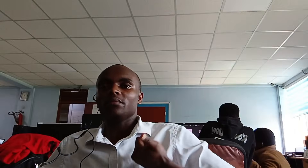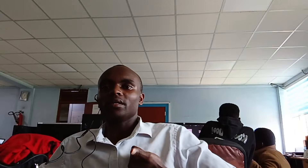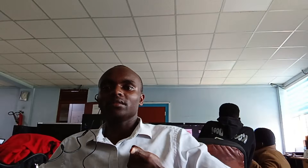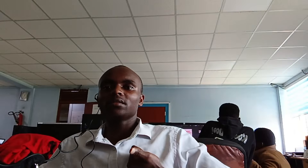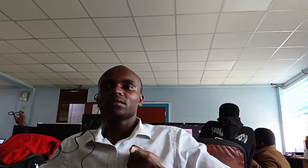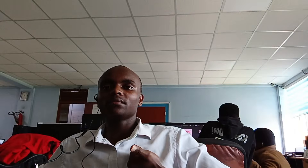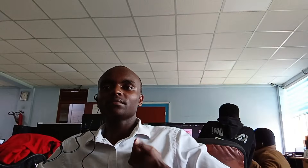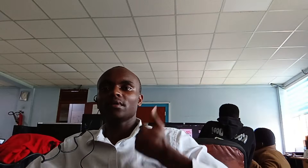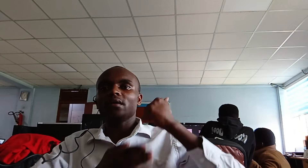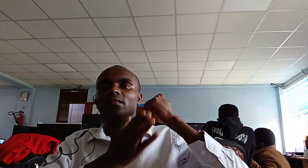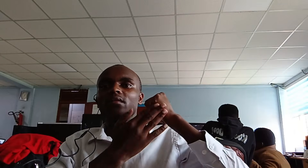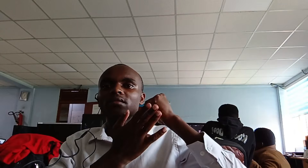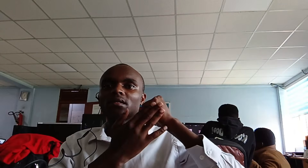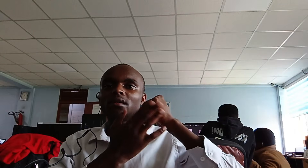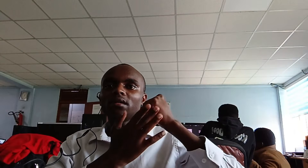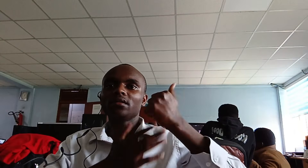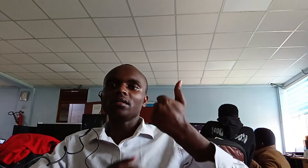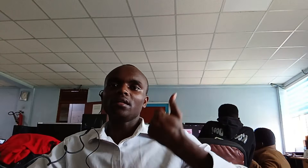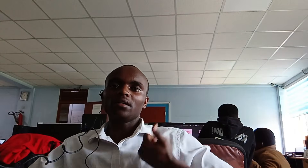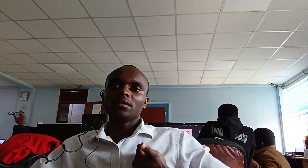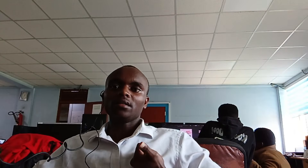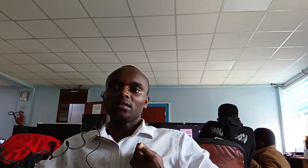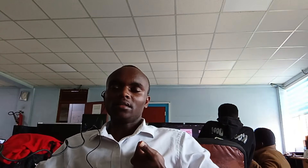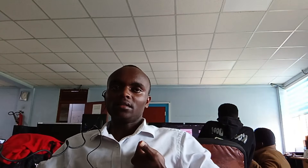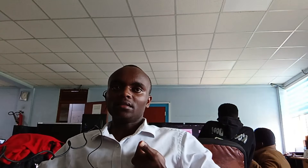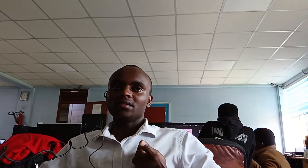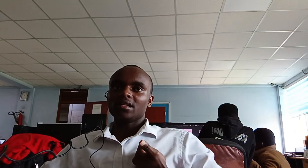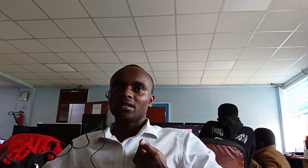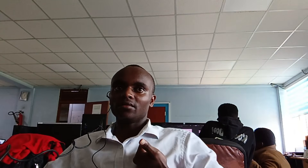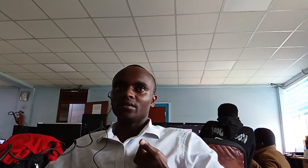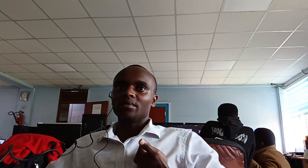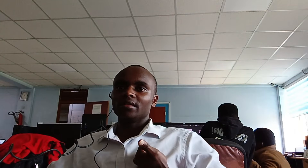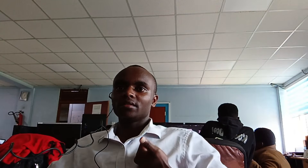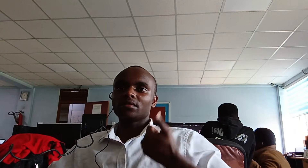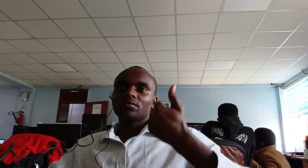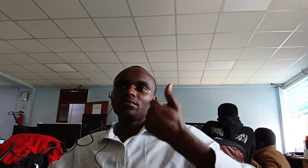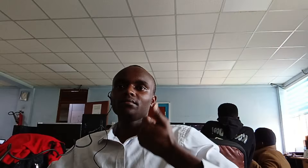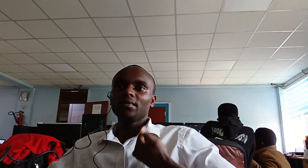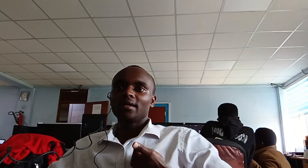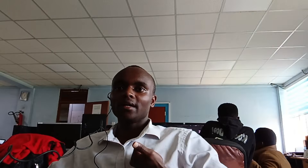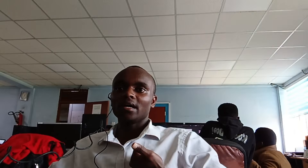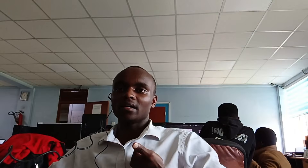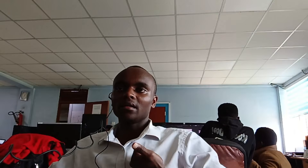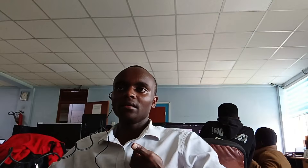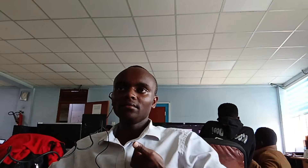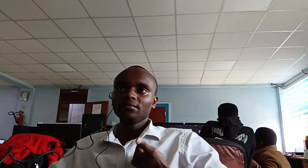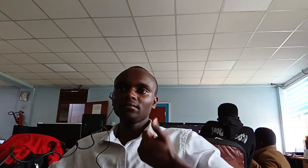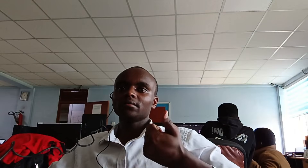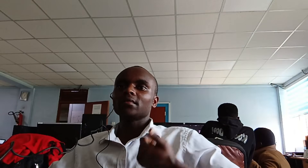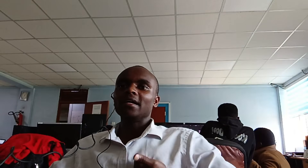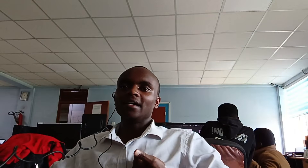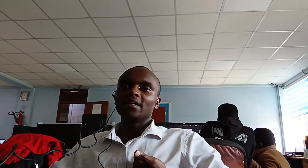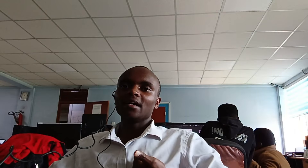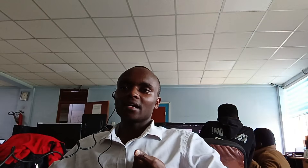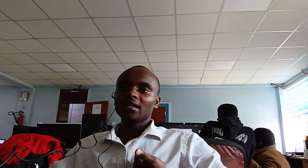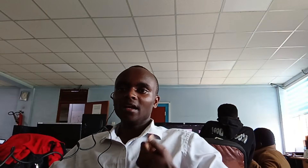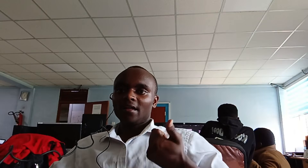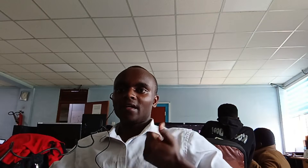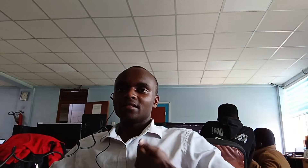breast. This side is lying on the breast. So girl, girl. That's the sign